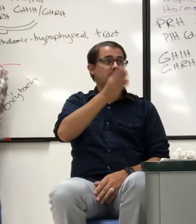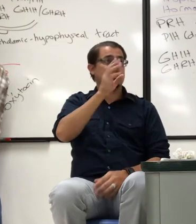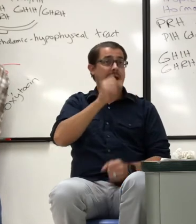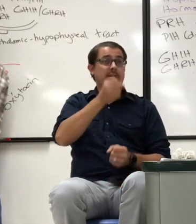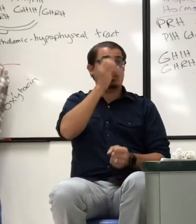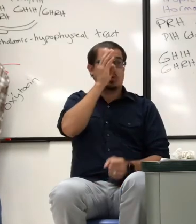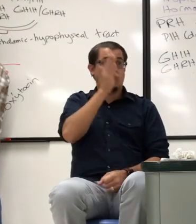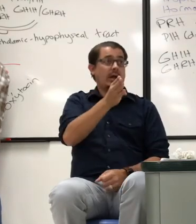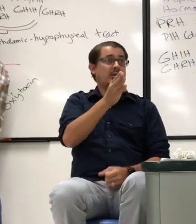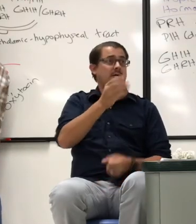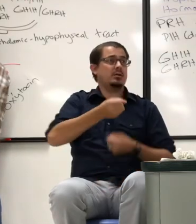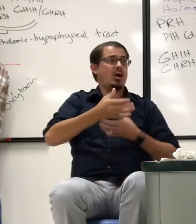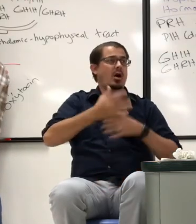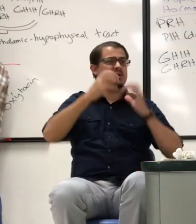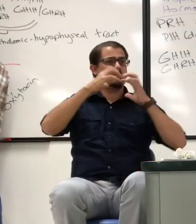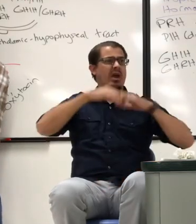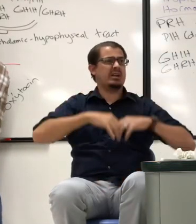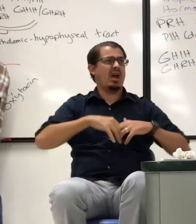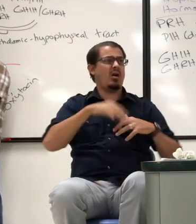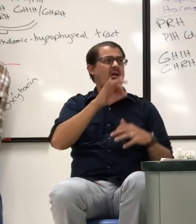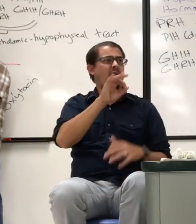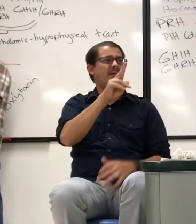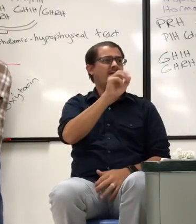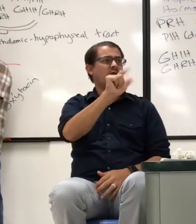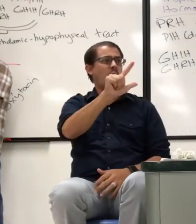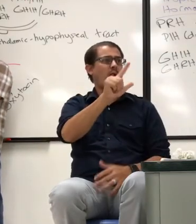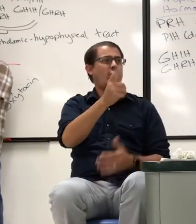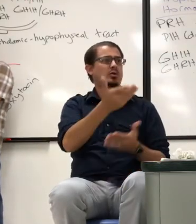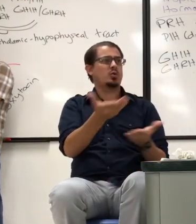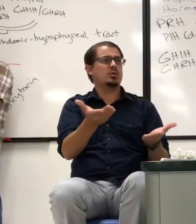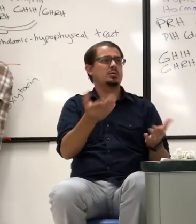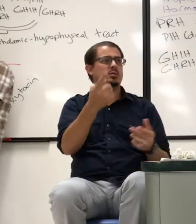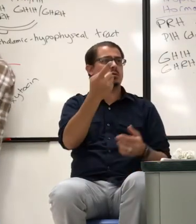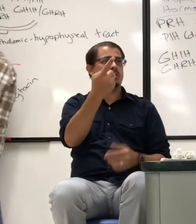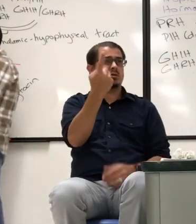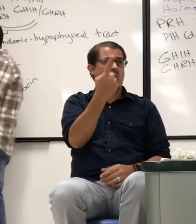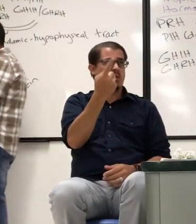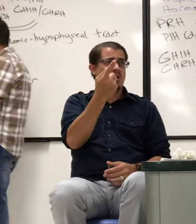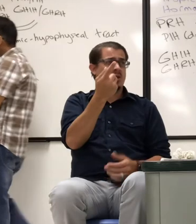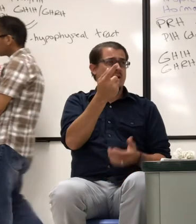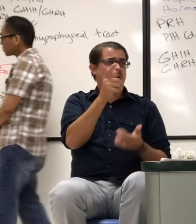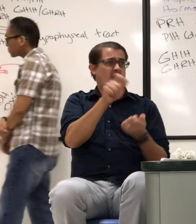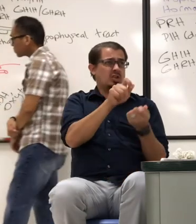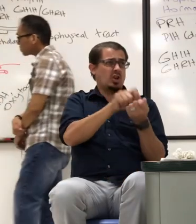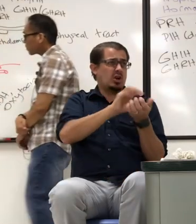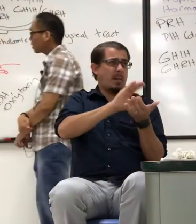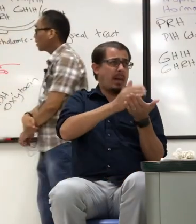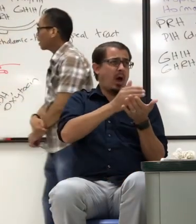cause breakdown of fuel sources. Is there only a certain amount of tropic hormones